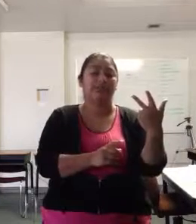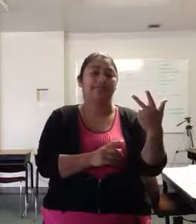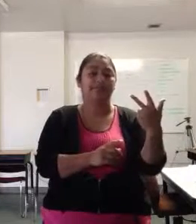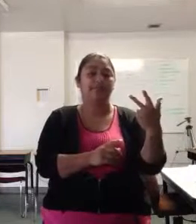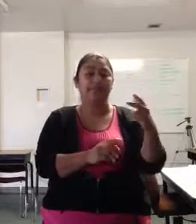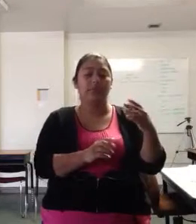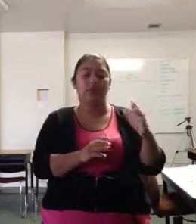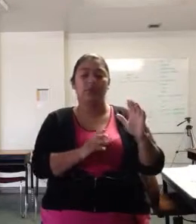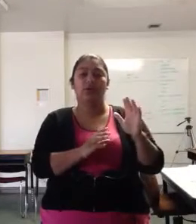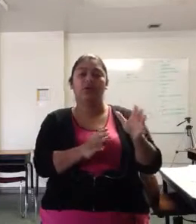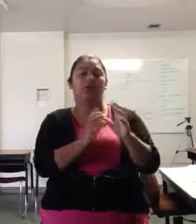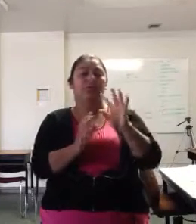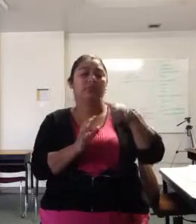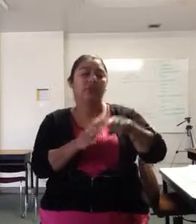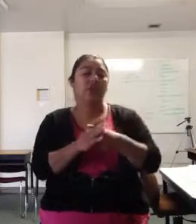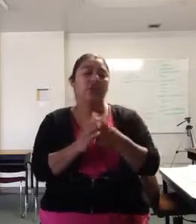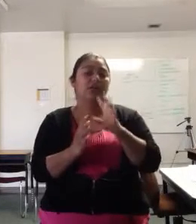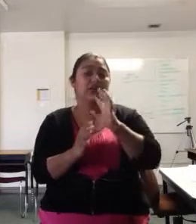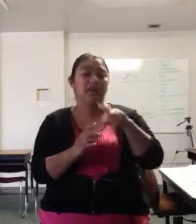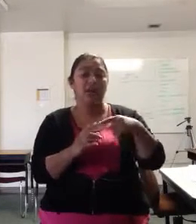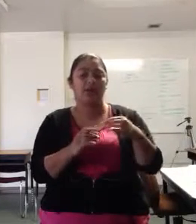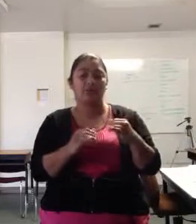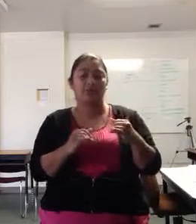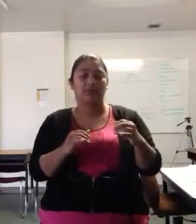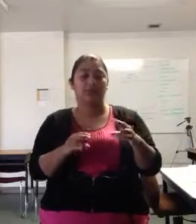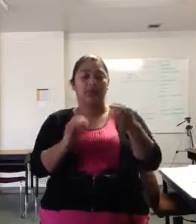about number lines.